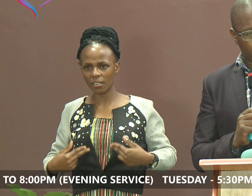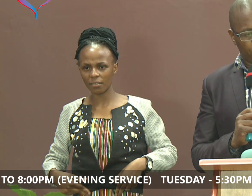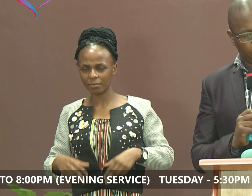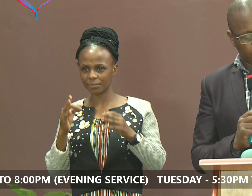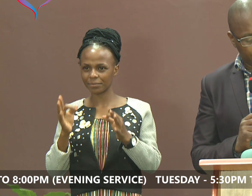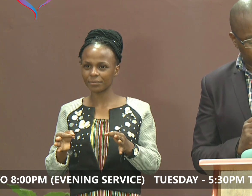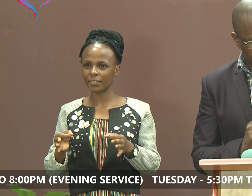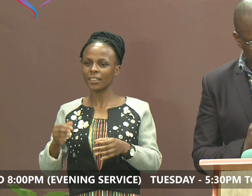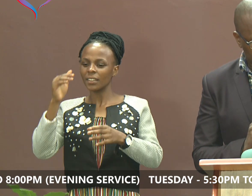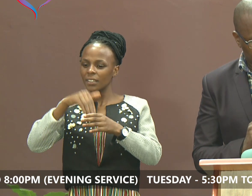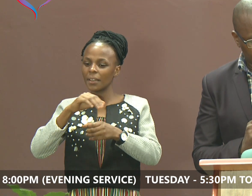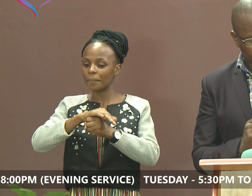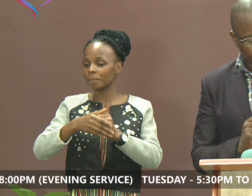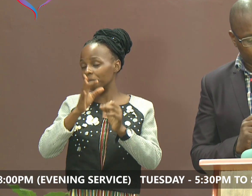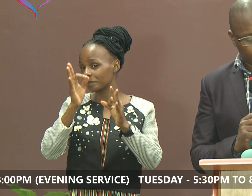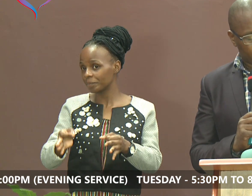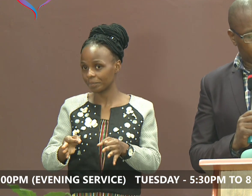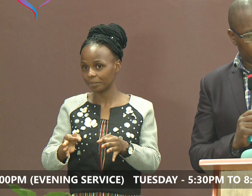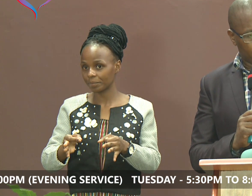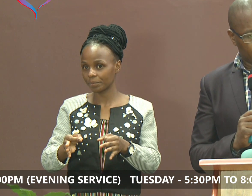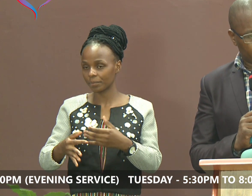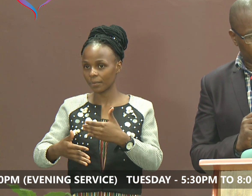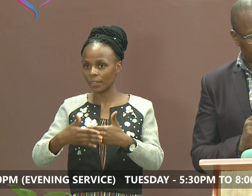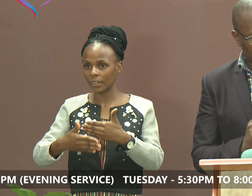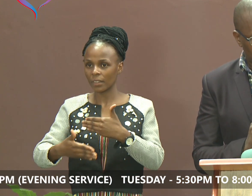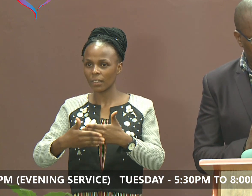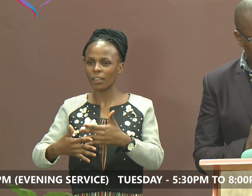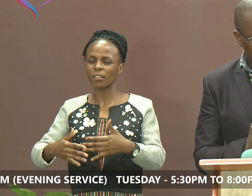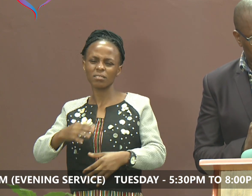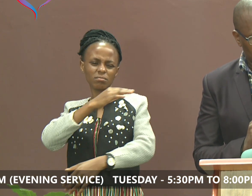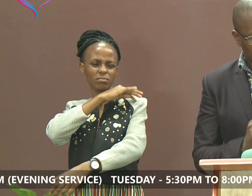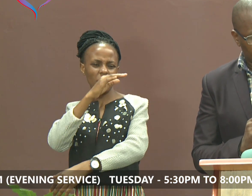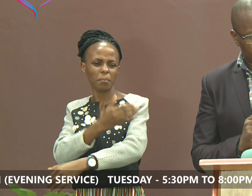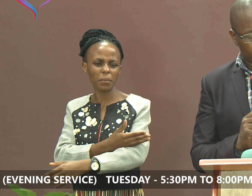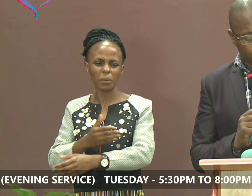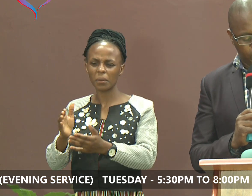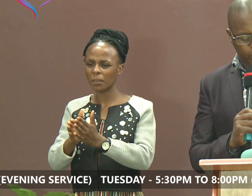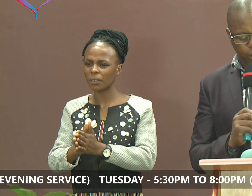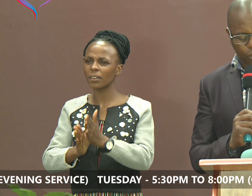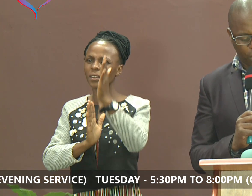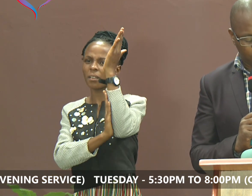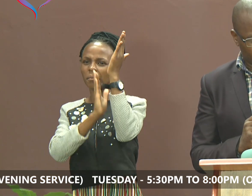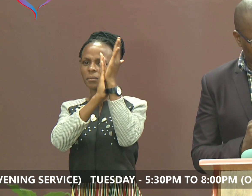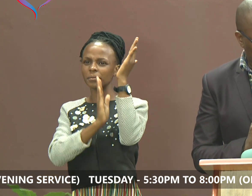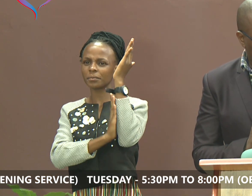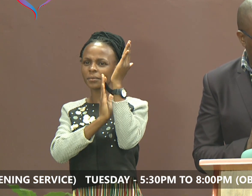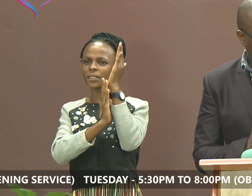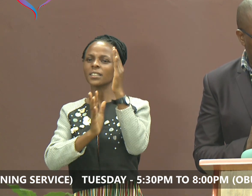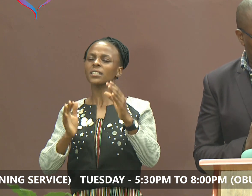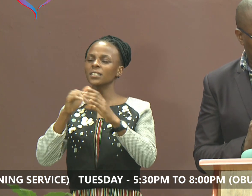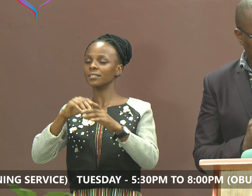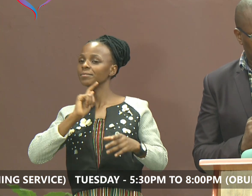is in manufacturing. Mulimu mukola products. It is in energy and power. Mulimu okola amasanyalaze n'amaanyi.